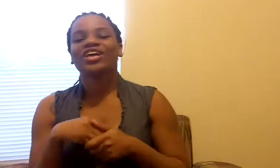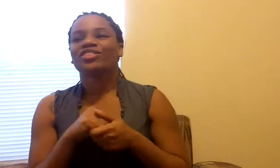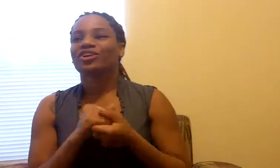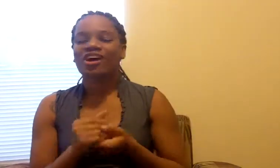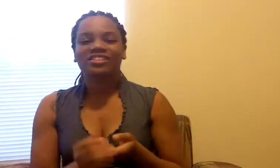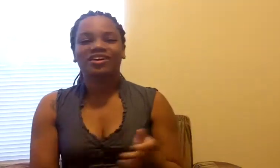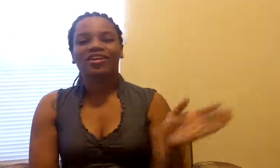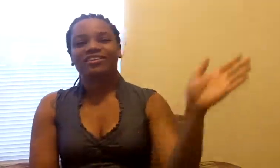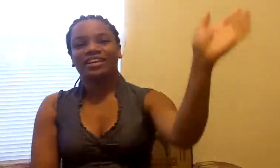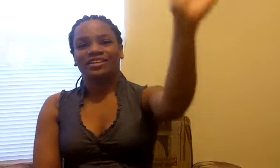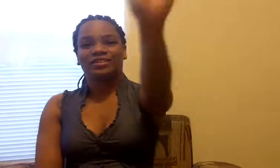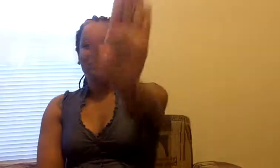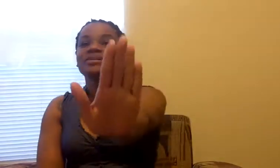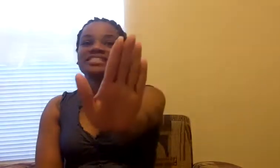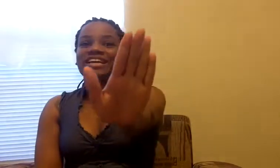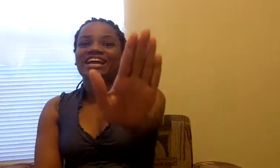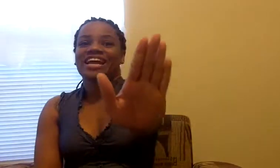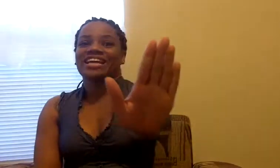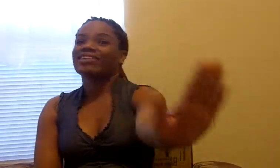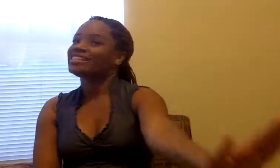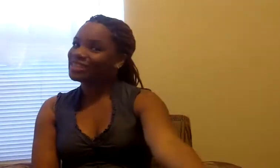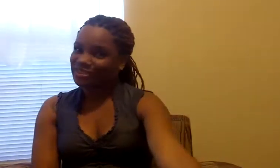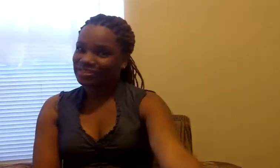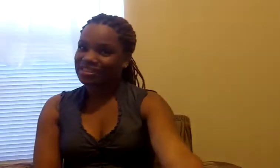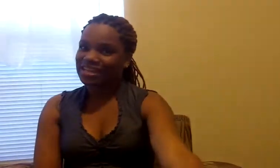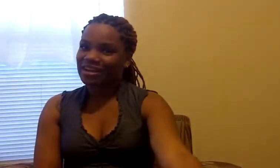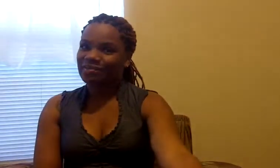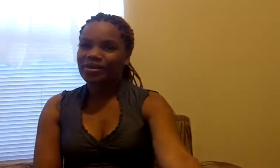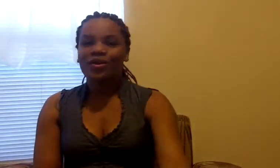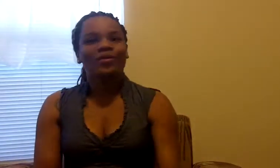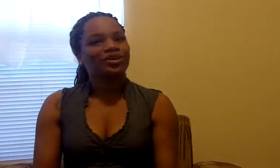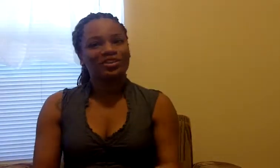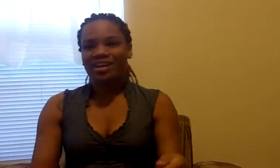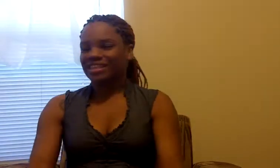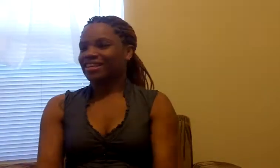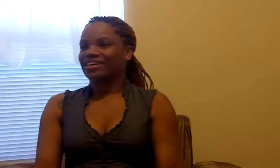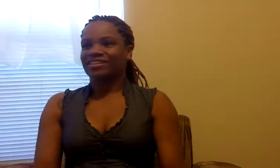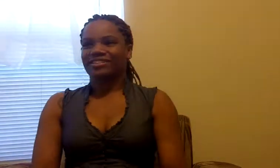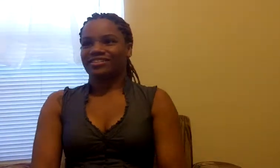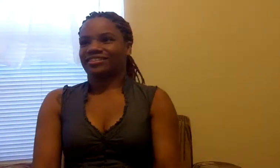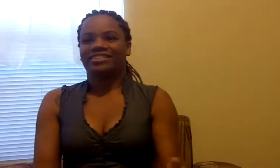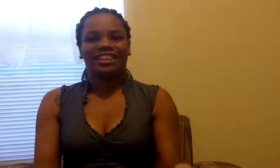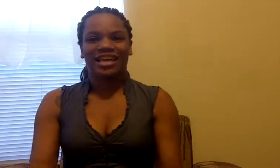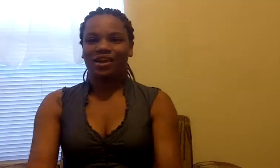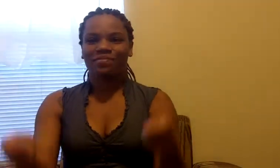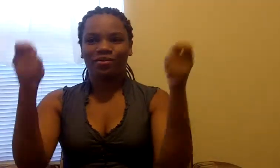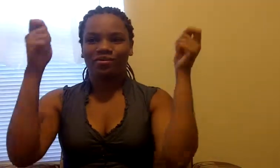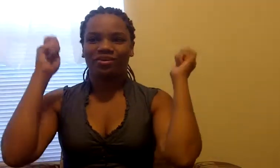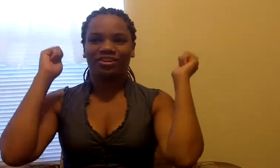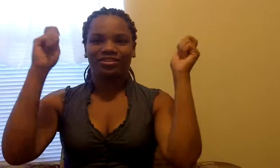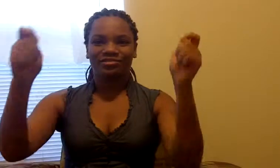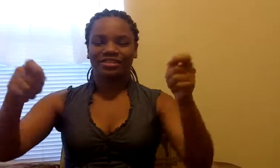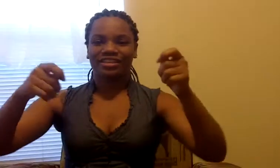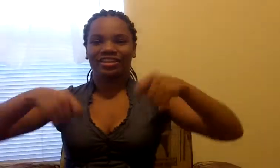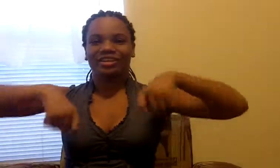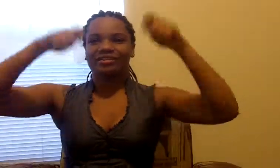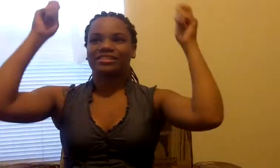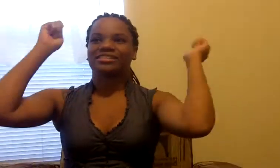the cross guard that puts their hand out and tells you to stop. Or at the airport where they're using their glow sticks